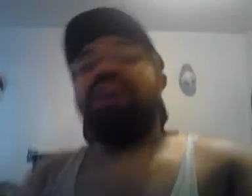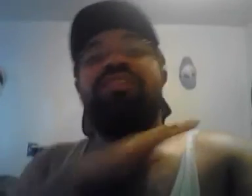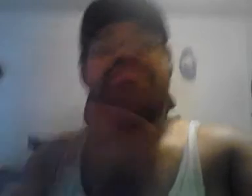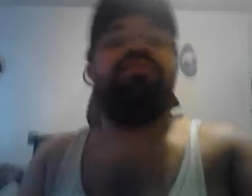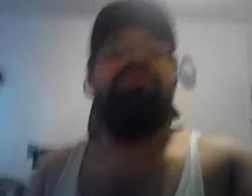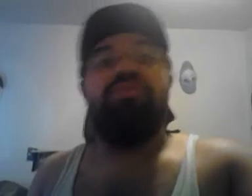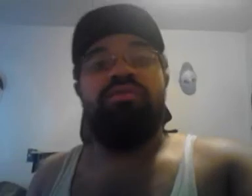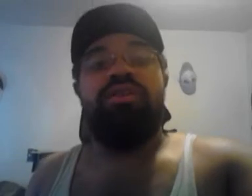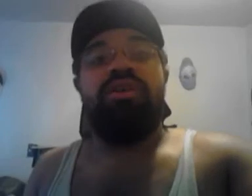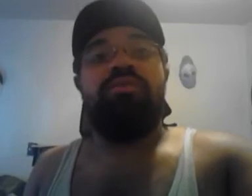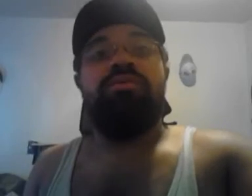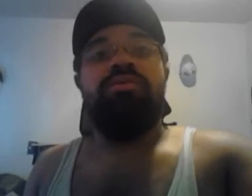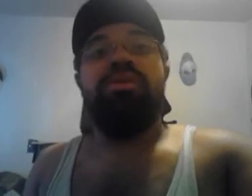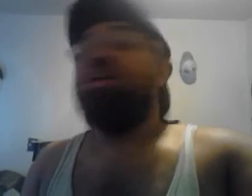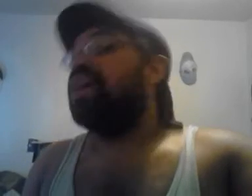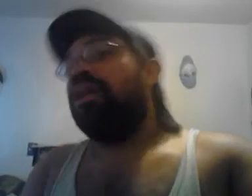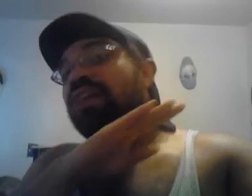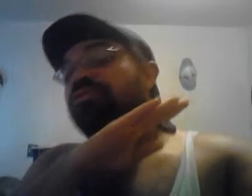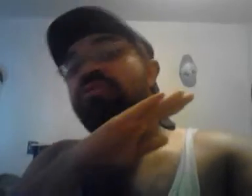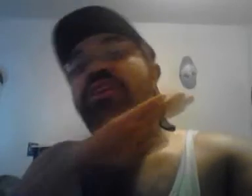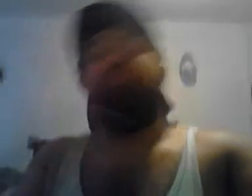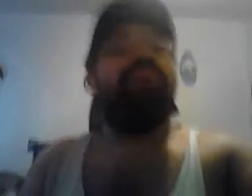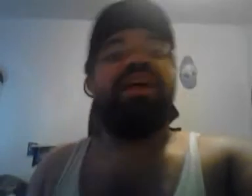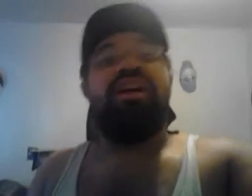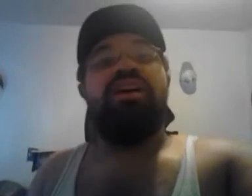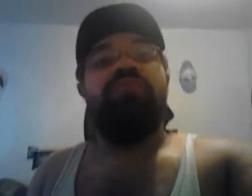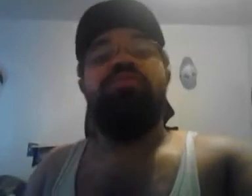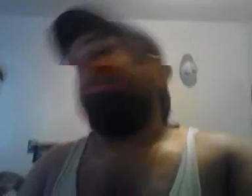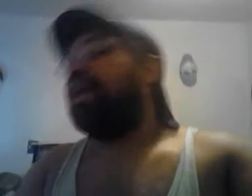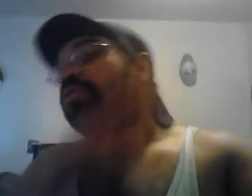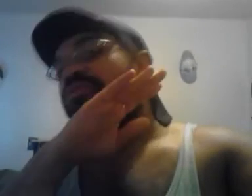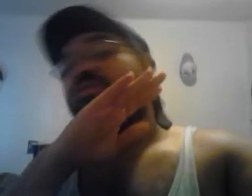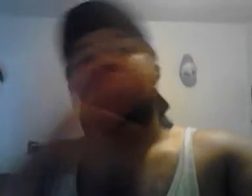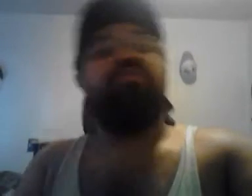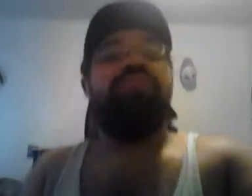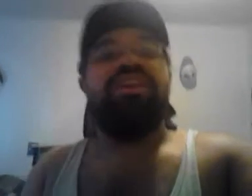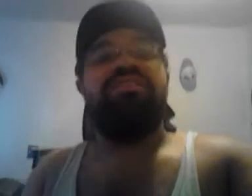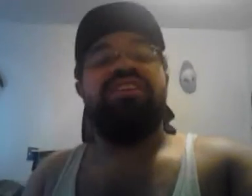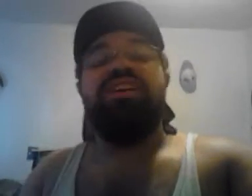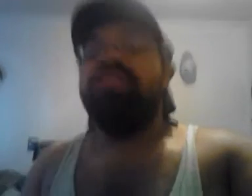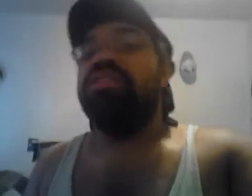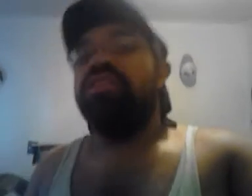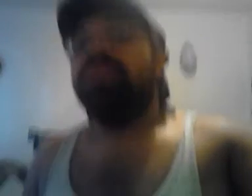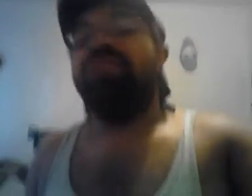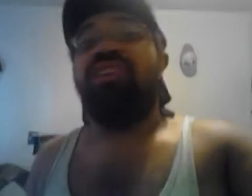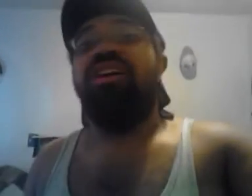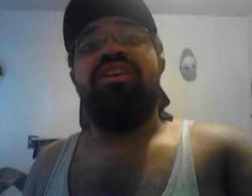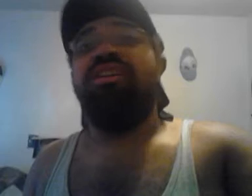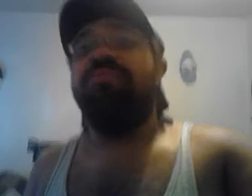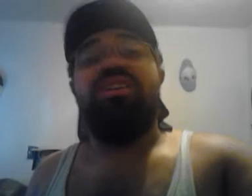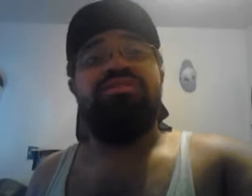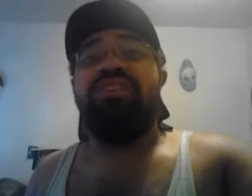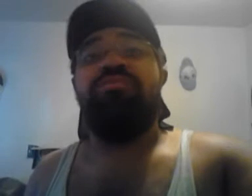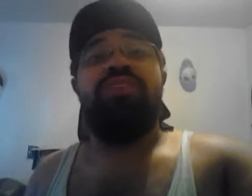stuff was going on. I don't got no love for Black Hollywood. I don't got no love for BET. Because all of them is nothing but